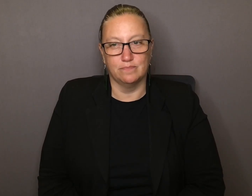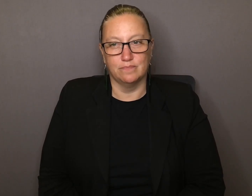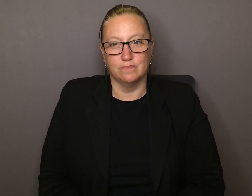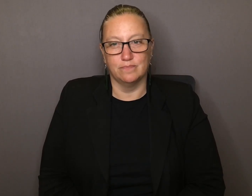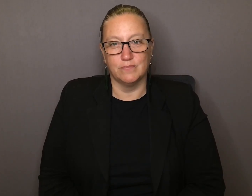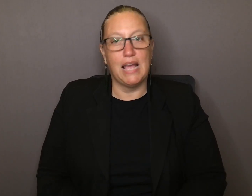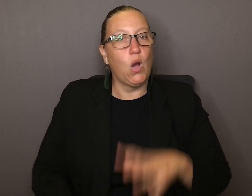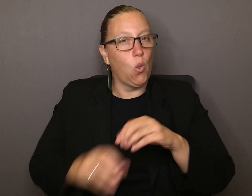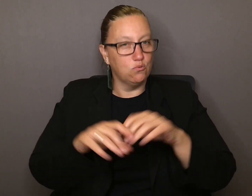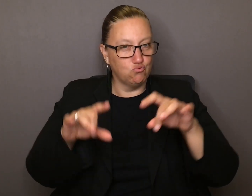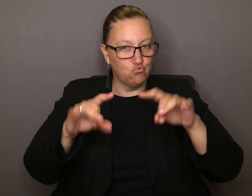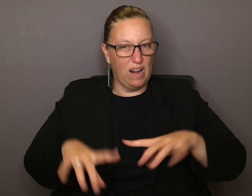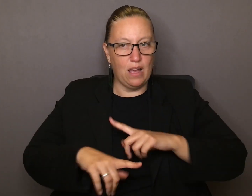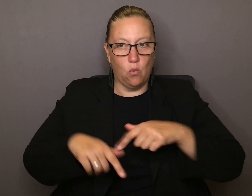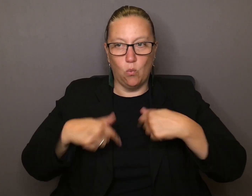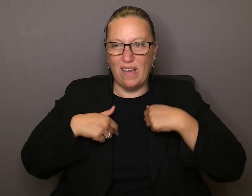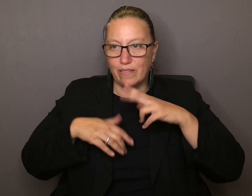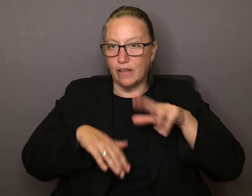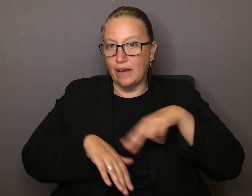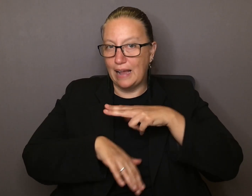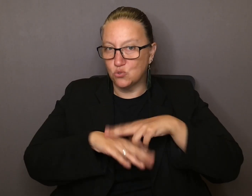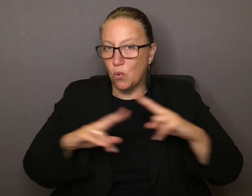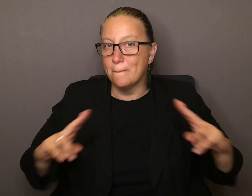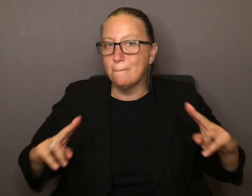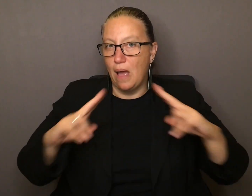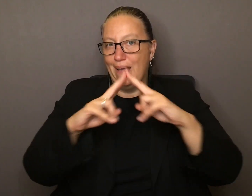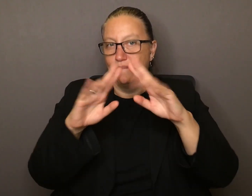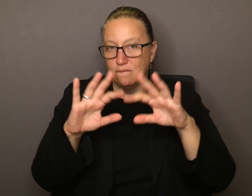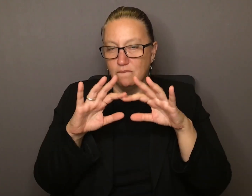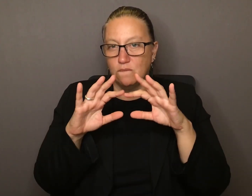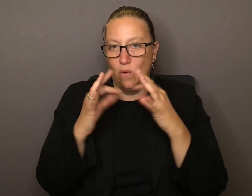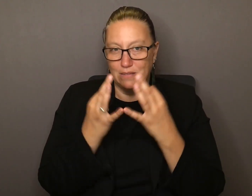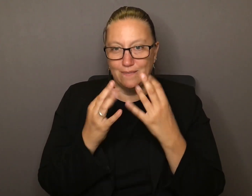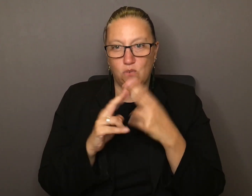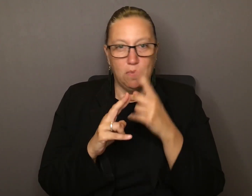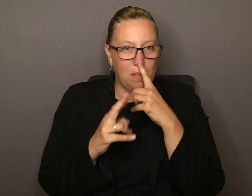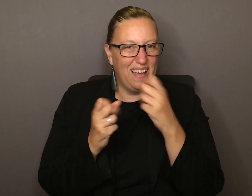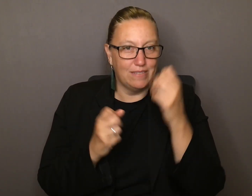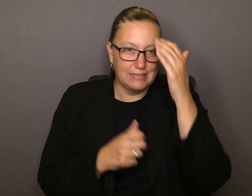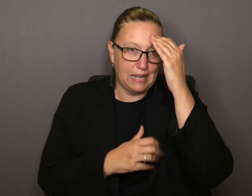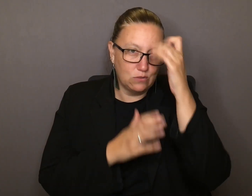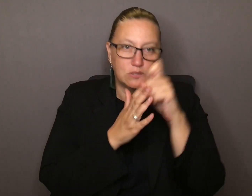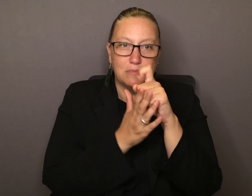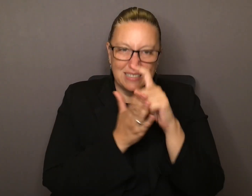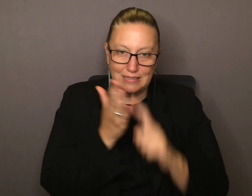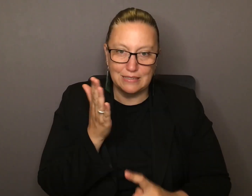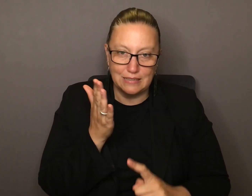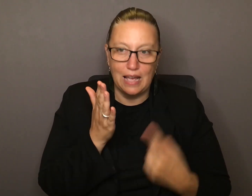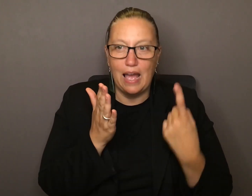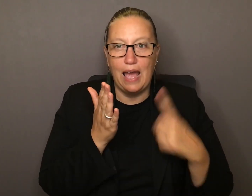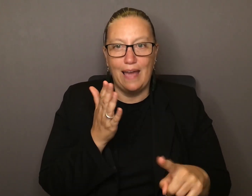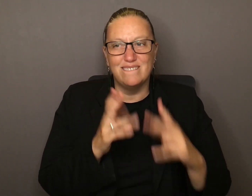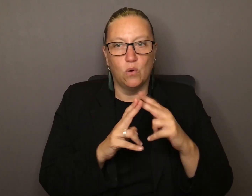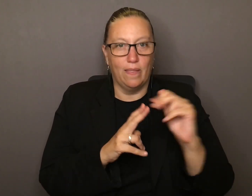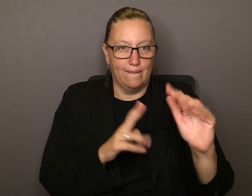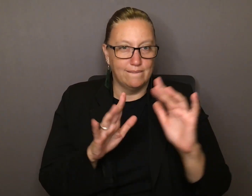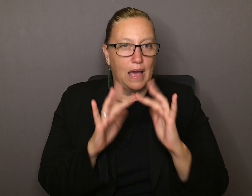is the national peak for people with an intellectual disability and their families. We